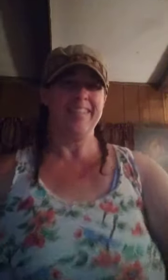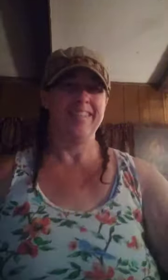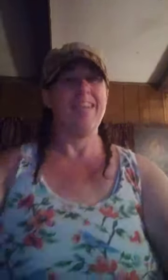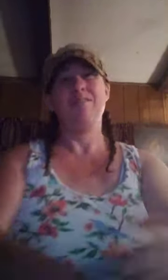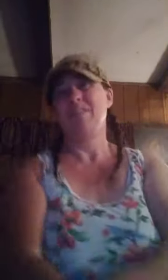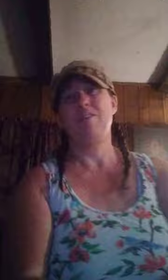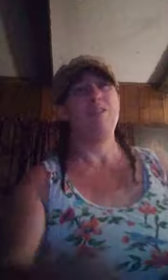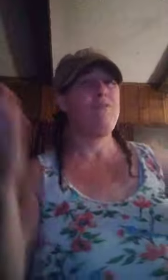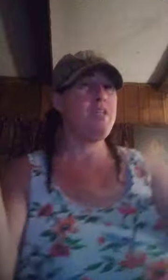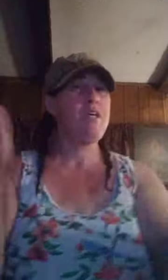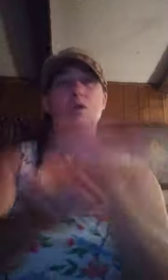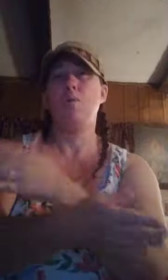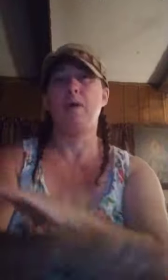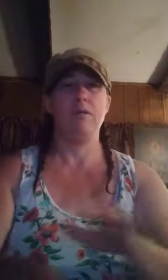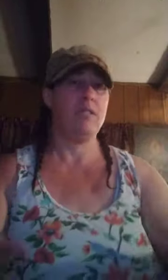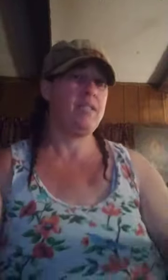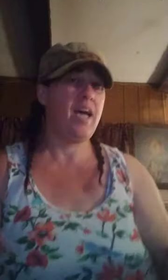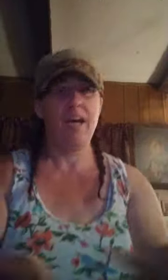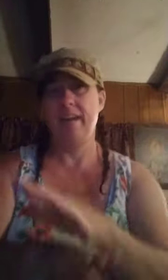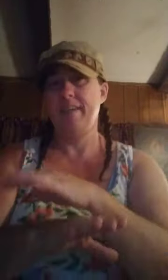where steel and water did collide.